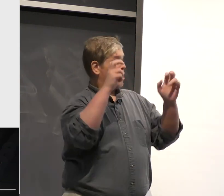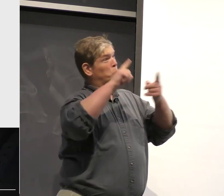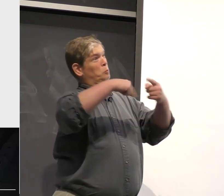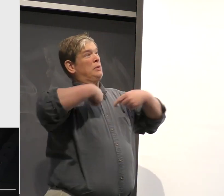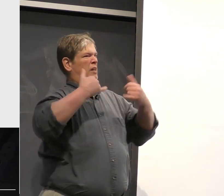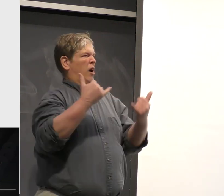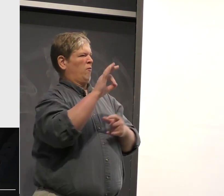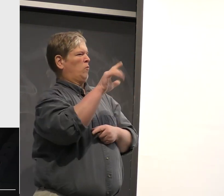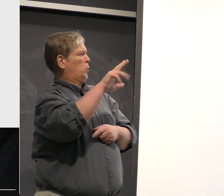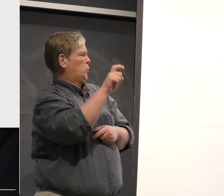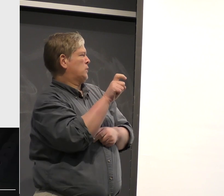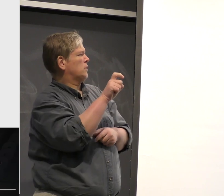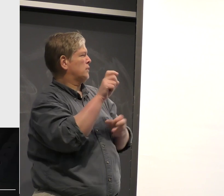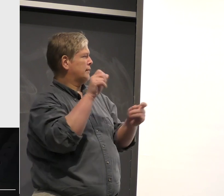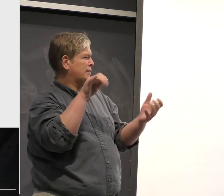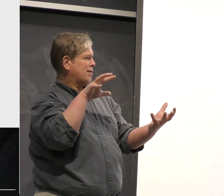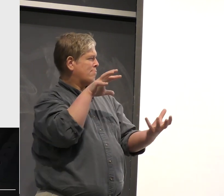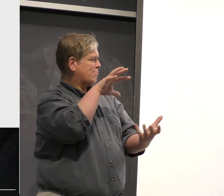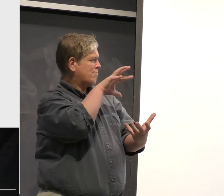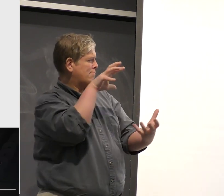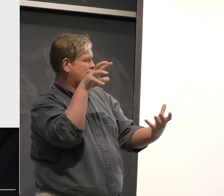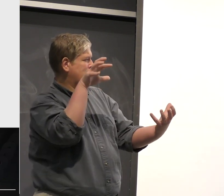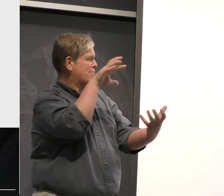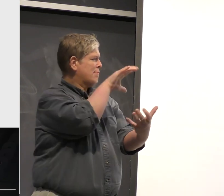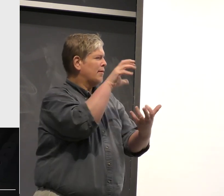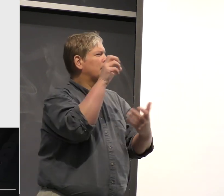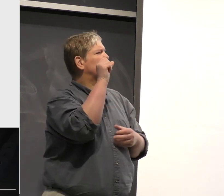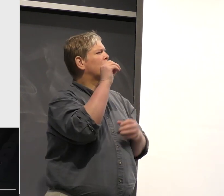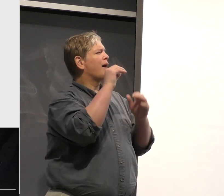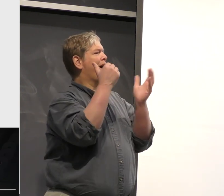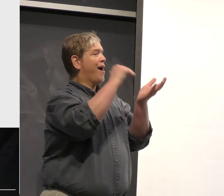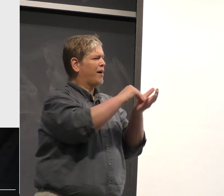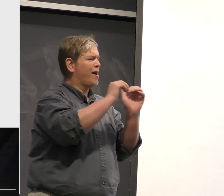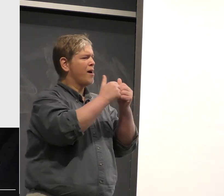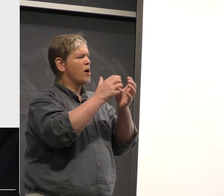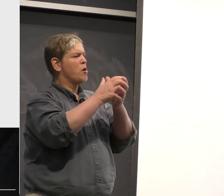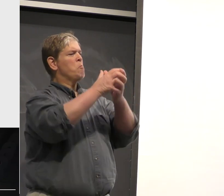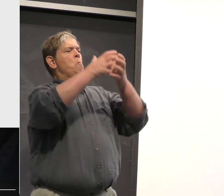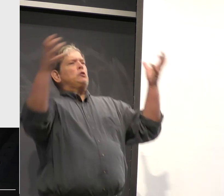It's something to look at. And to me, things are in flux. They are changing. And again,